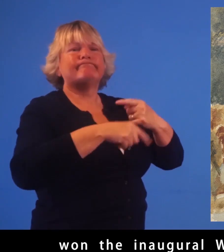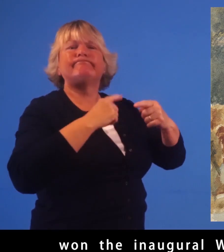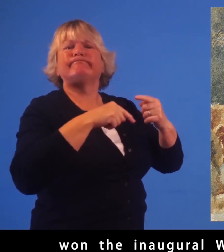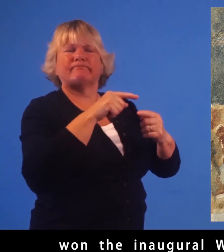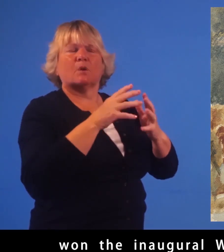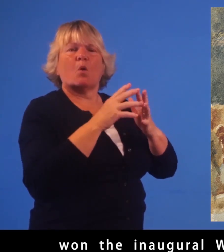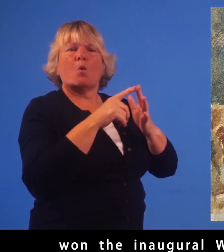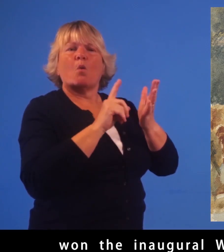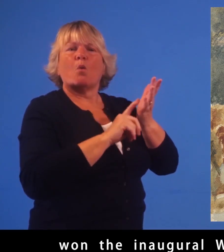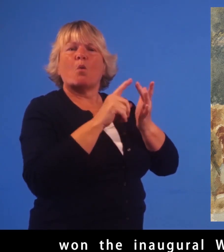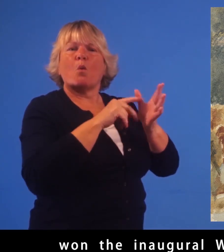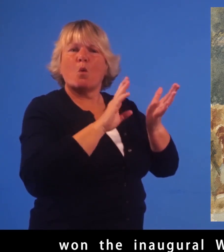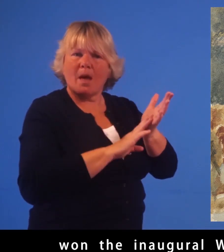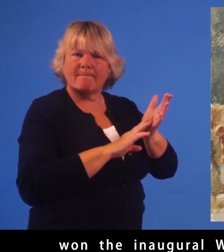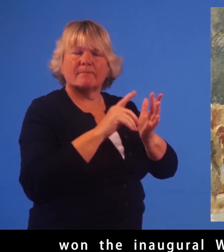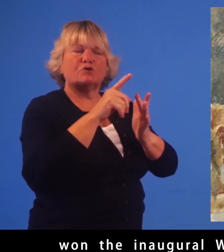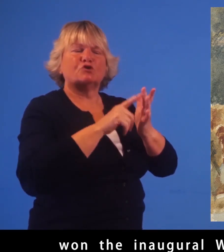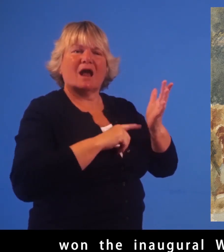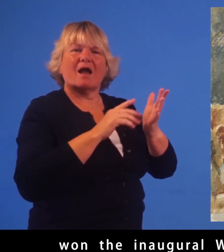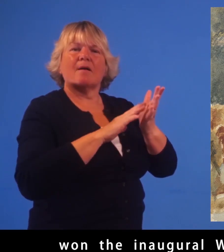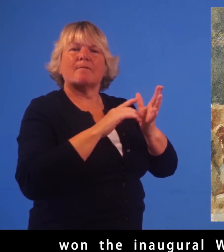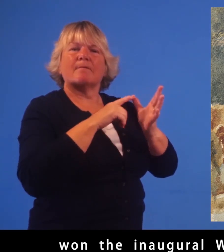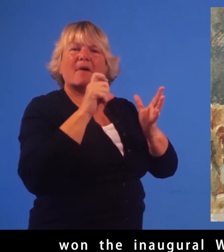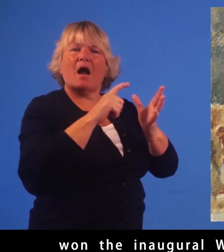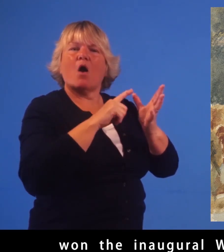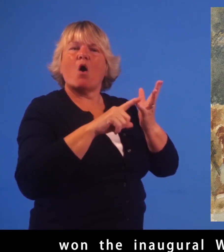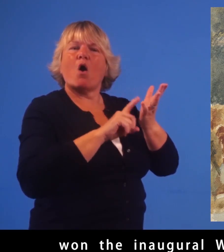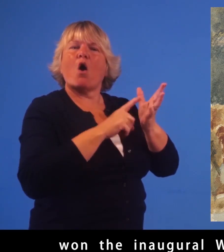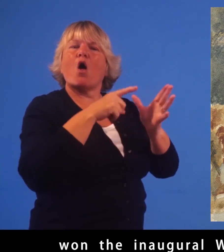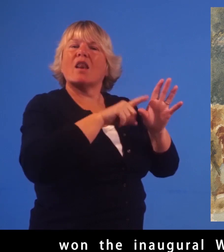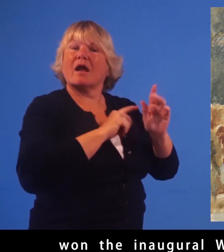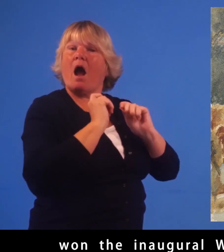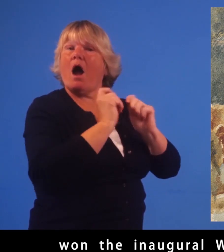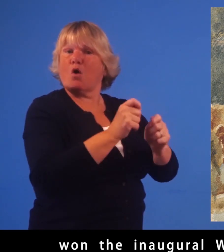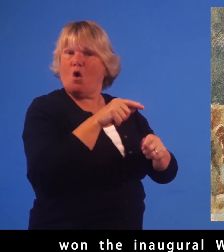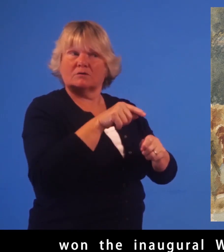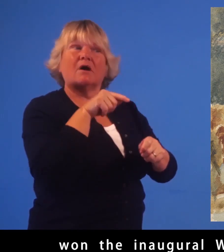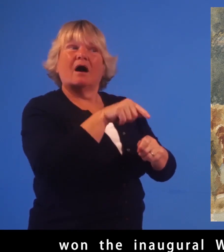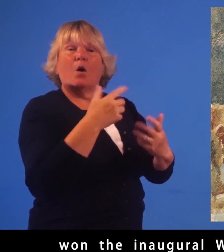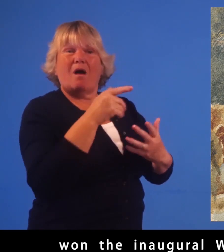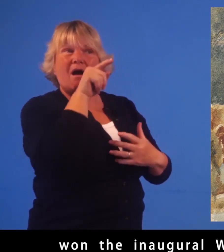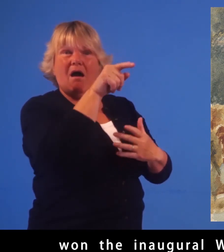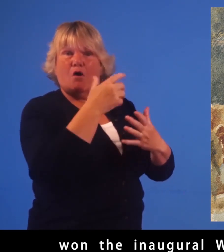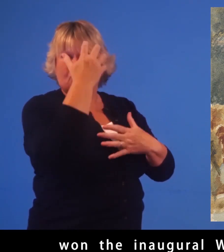won the inaugural William J. Macaulay Award at the Royal Scottish Academy.